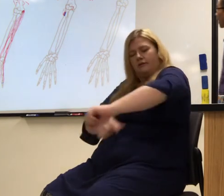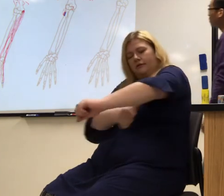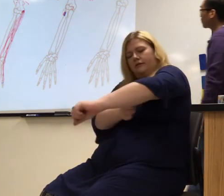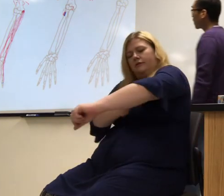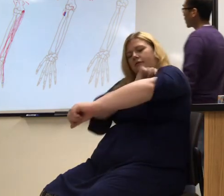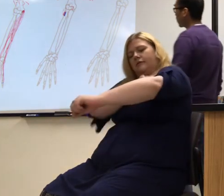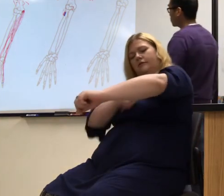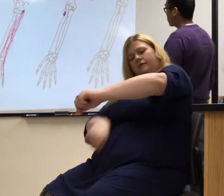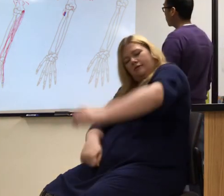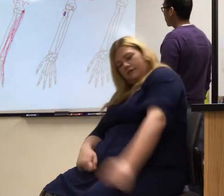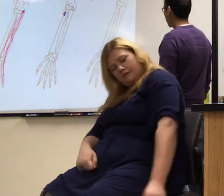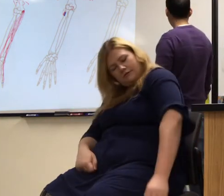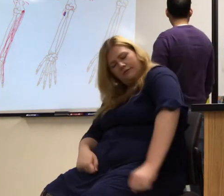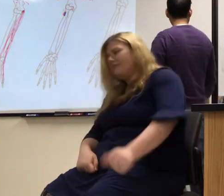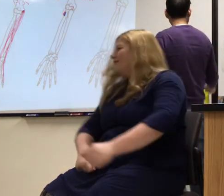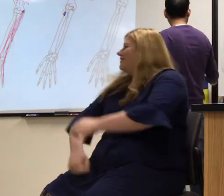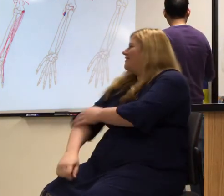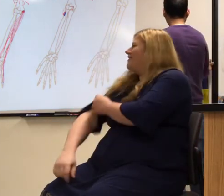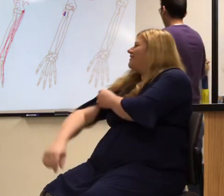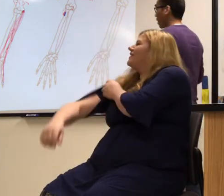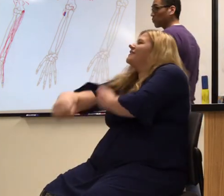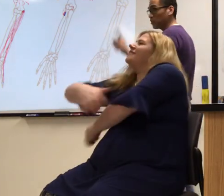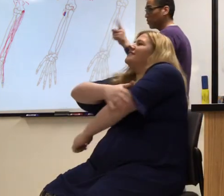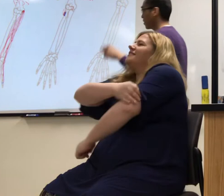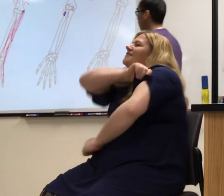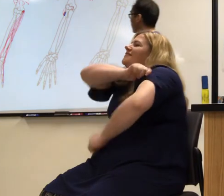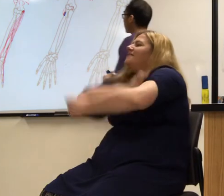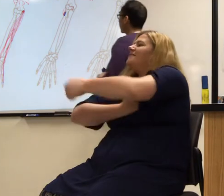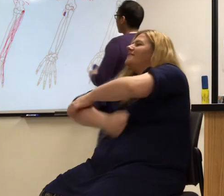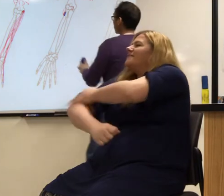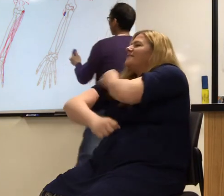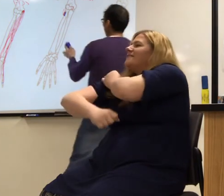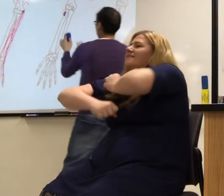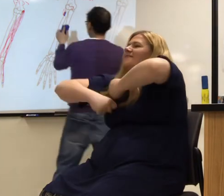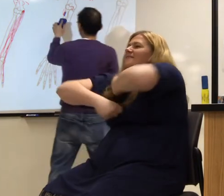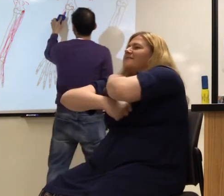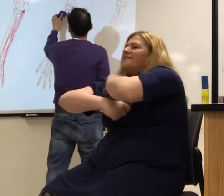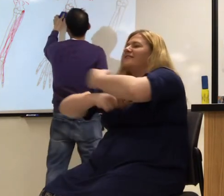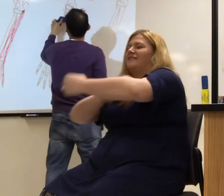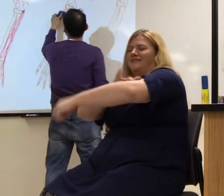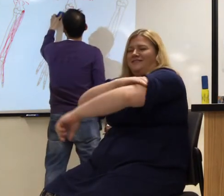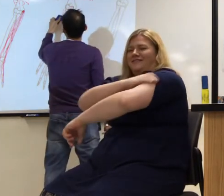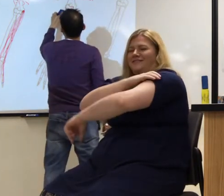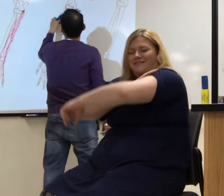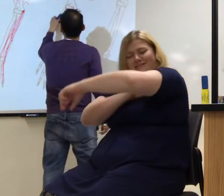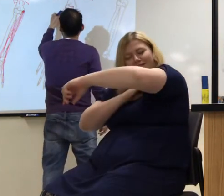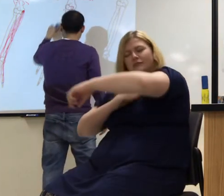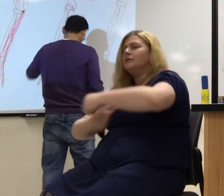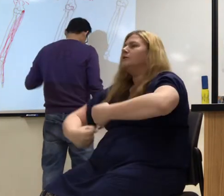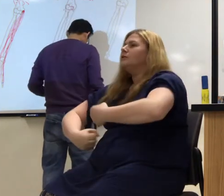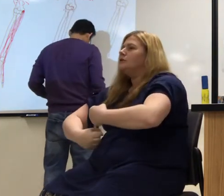And you know what? I don't even like how I drew it. I'm going to redo it. Sorry that messes you up.